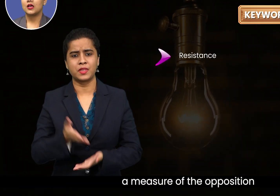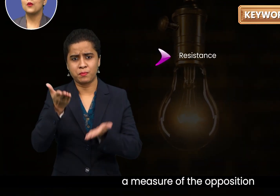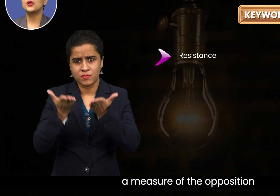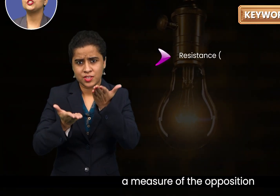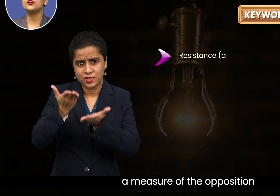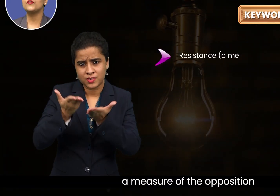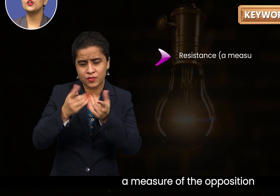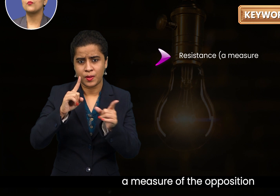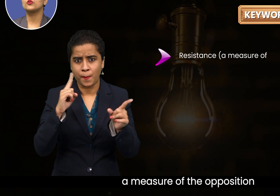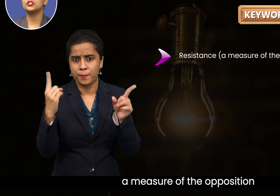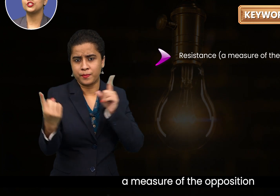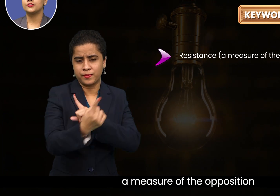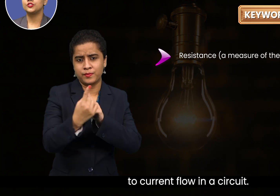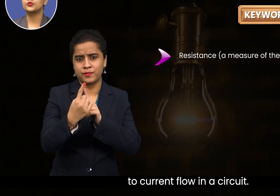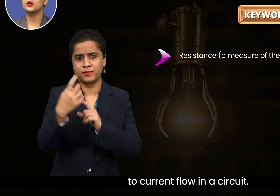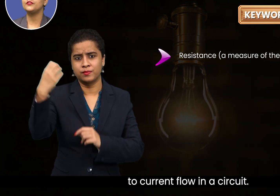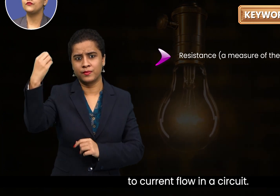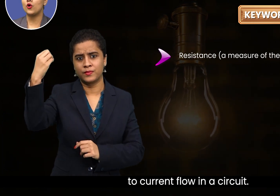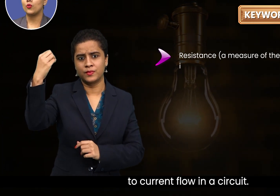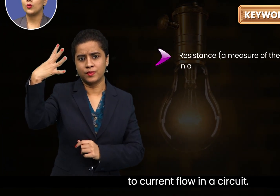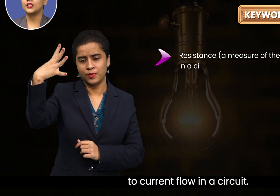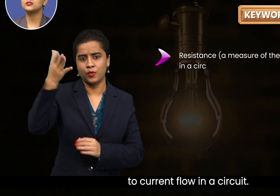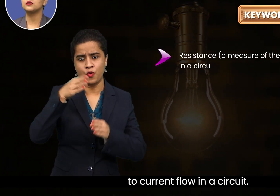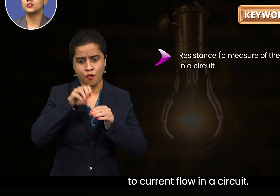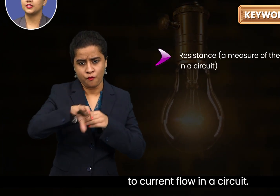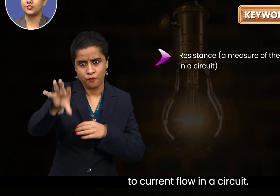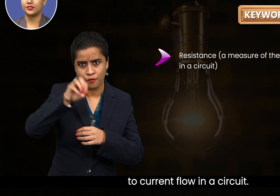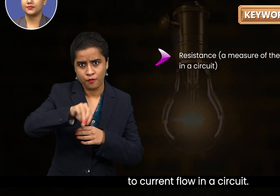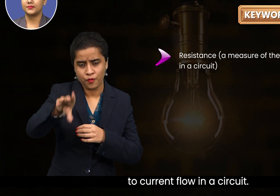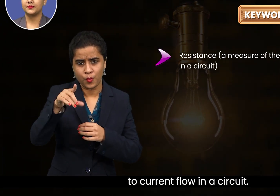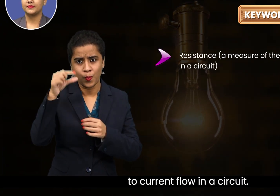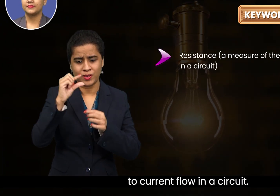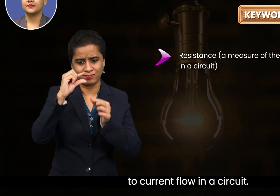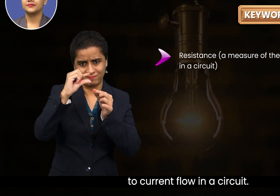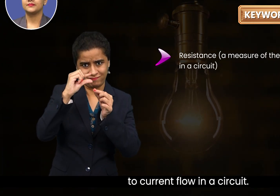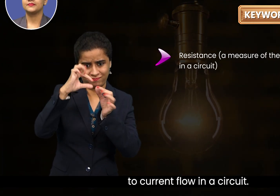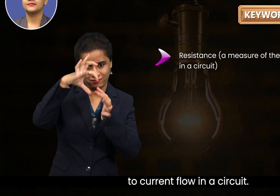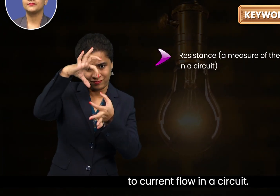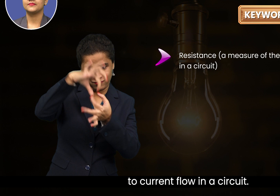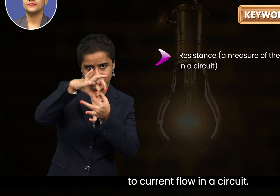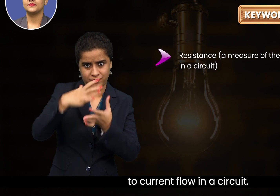Resistance, a measure of the opposition to current flow in a circuit.